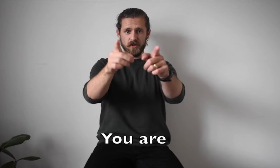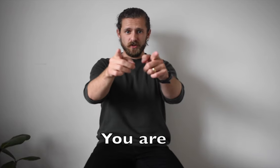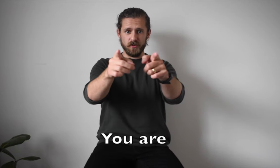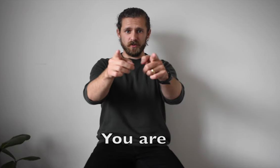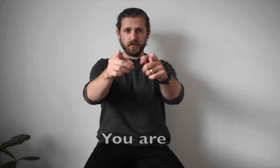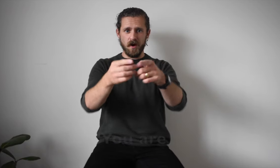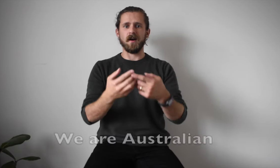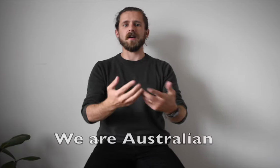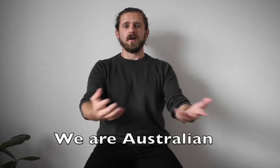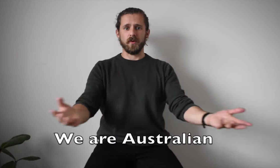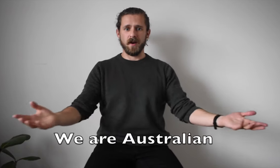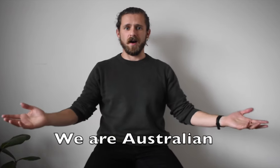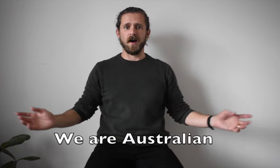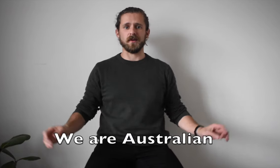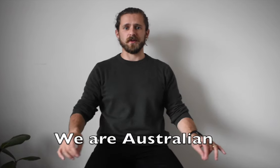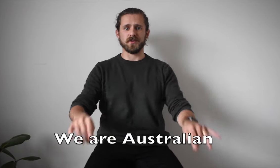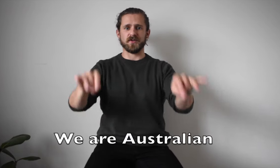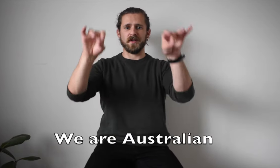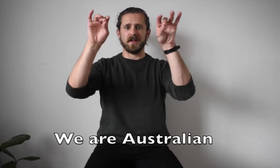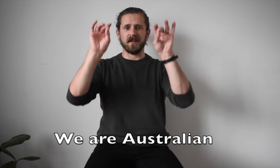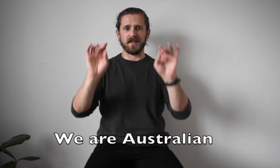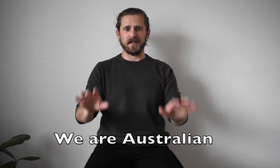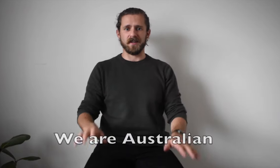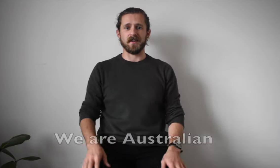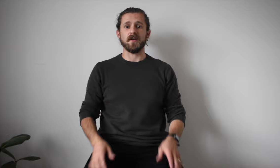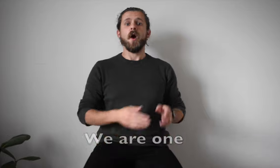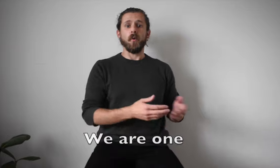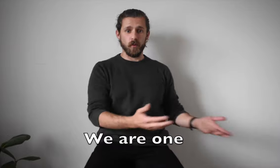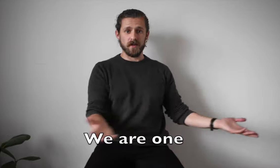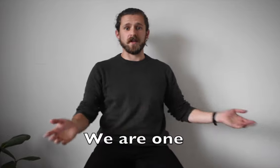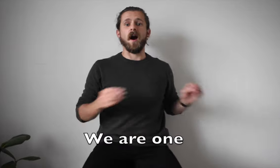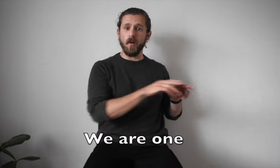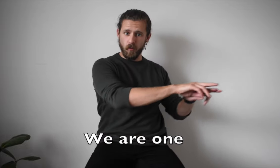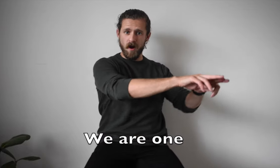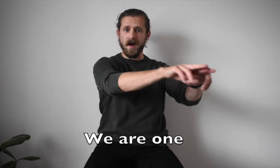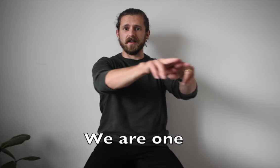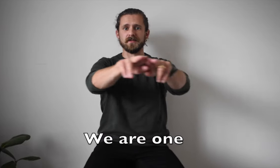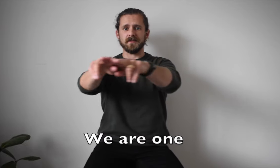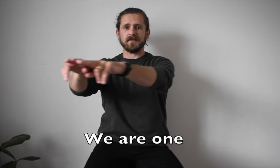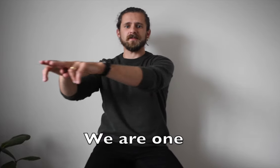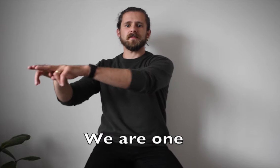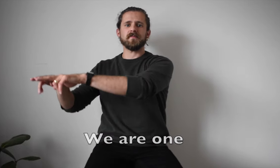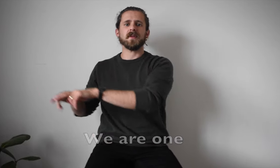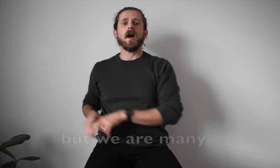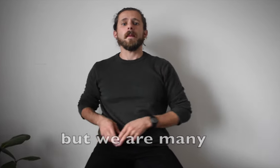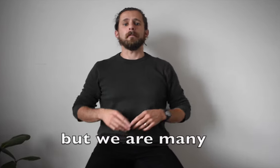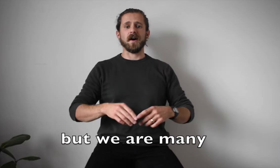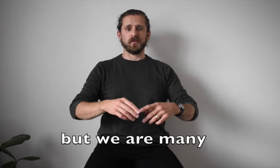You Are, We Are Australian We Are One But